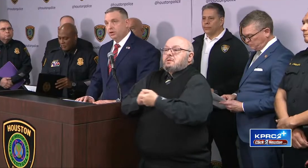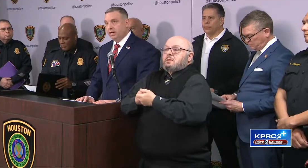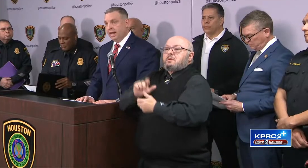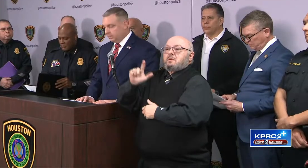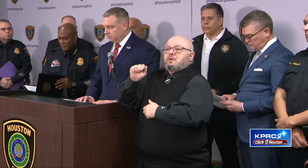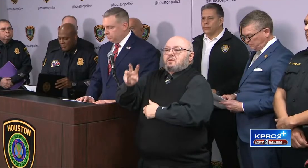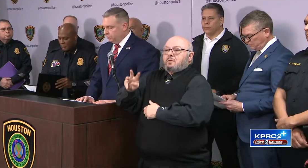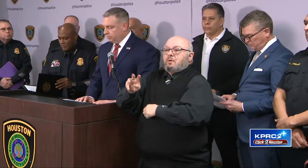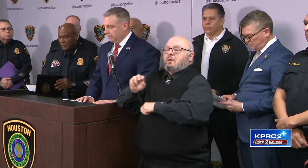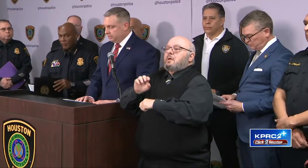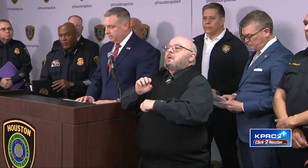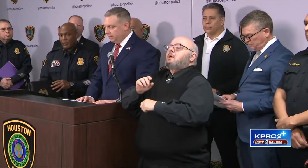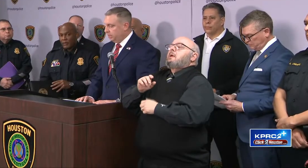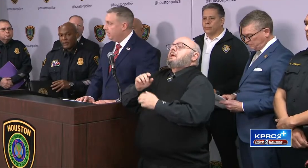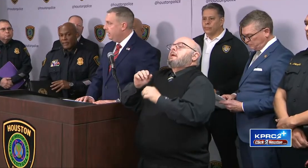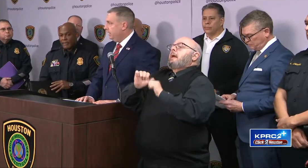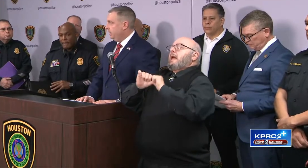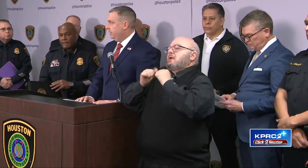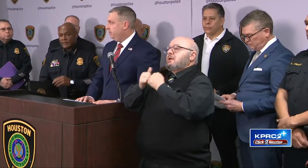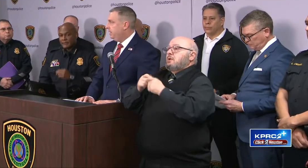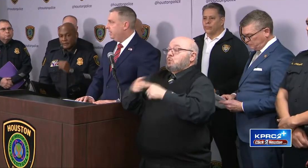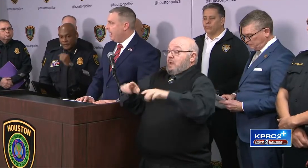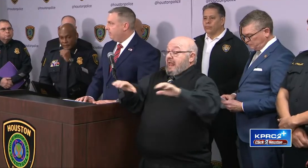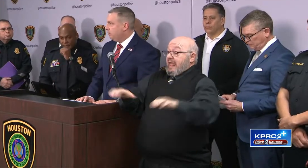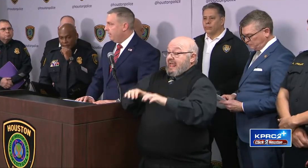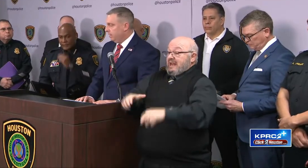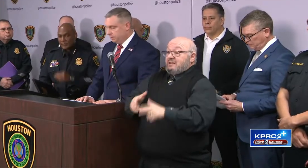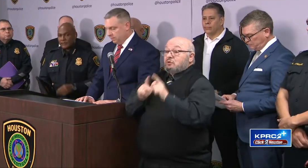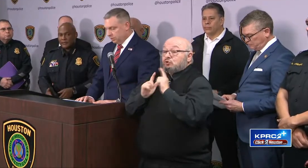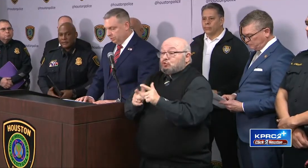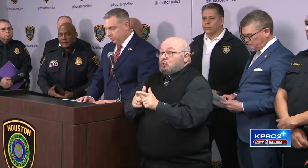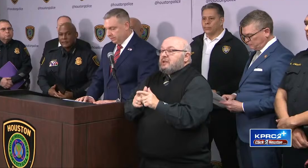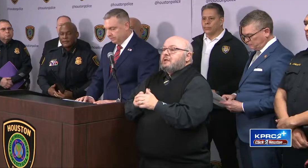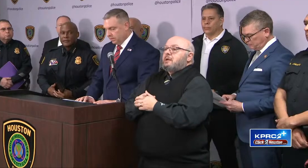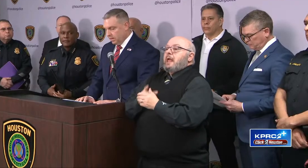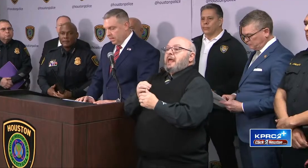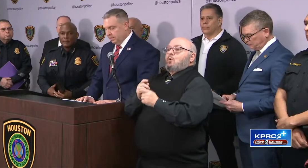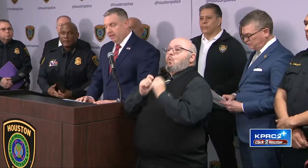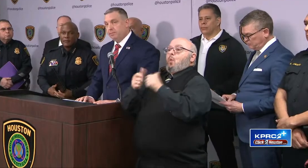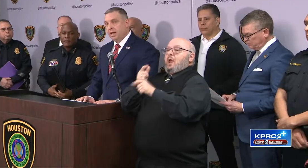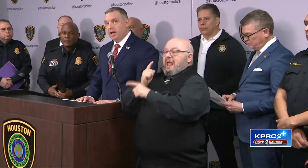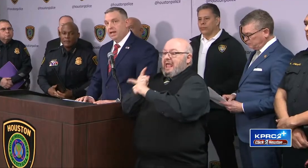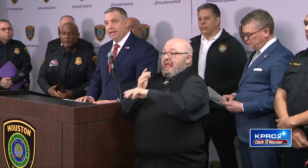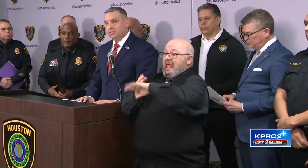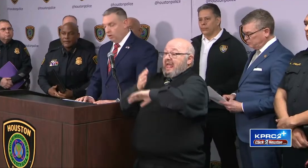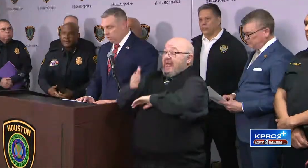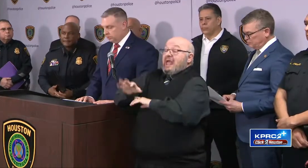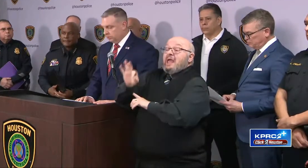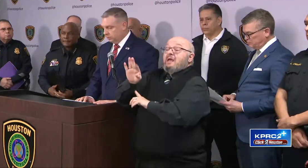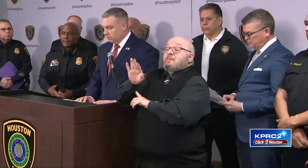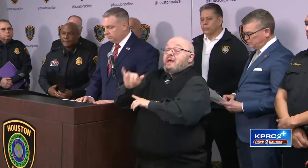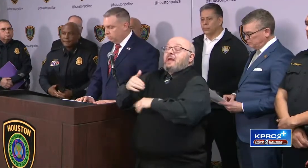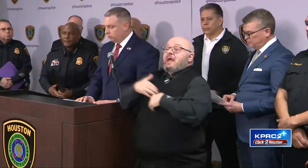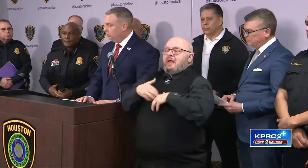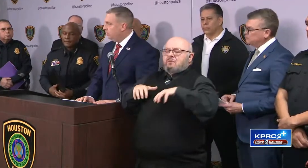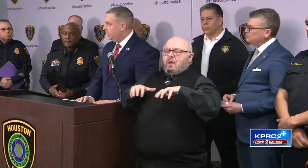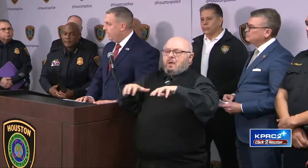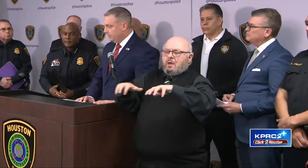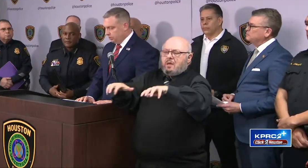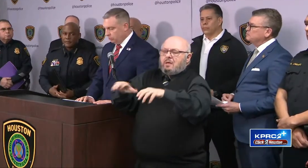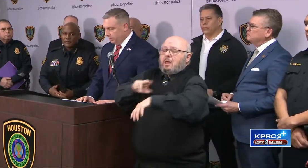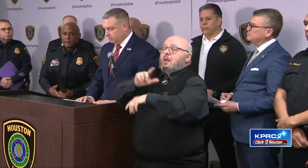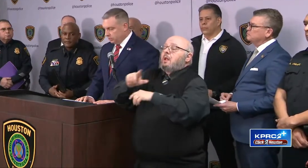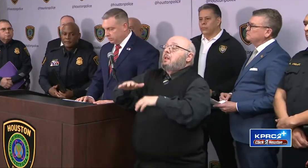agencies during an active shooter incident and in the immediate aftermath of a shooting. The FBI has an arsenal of local